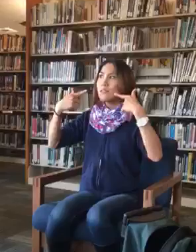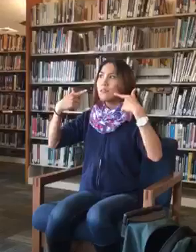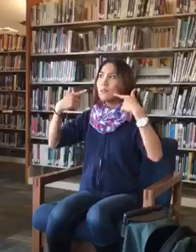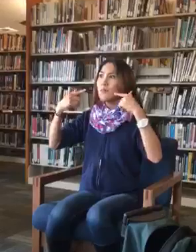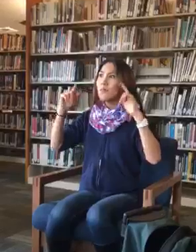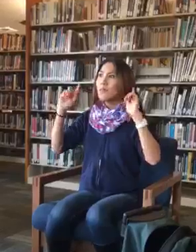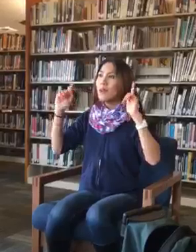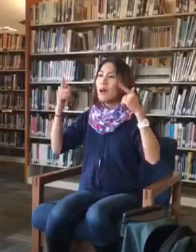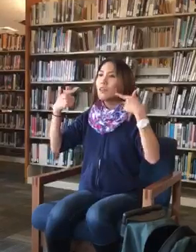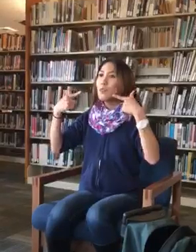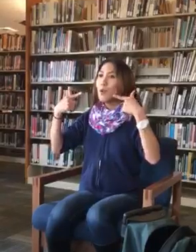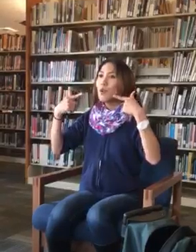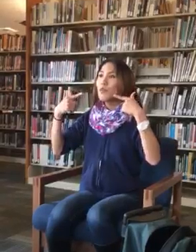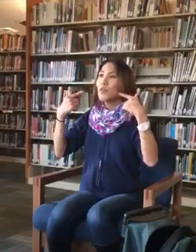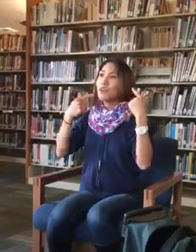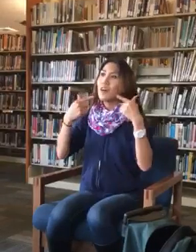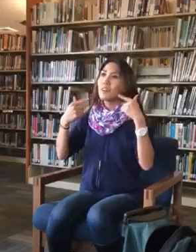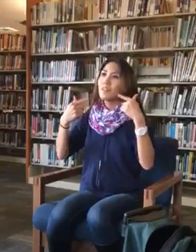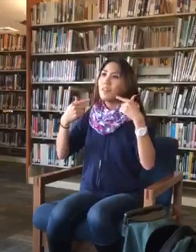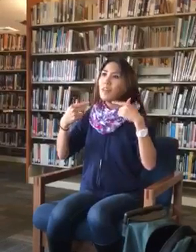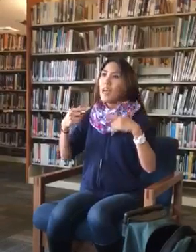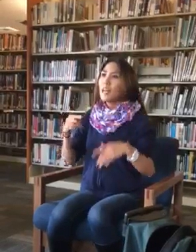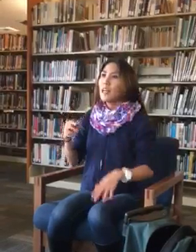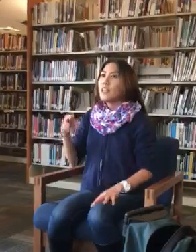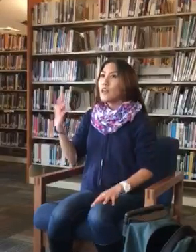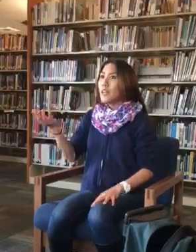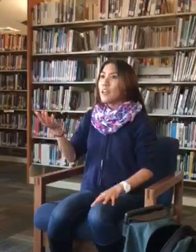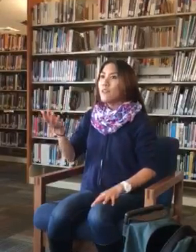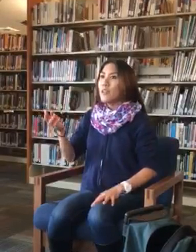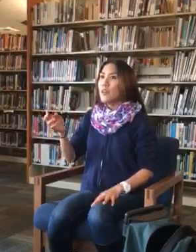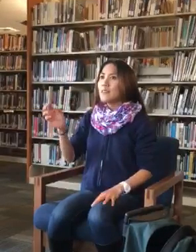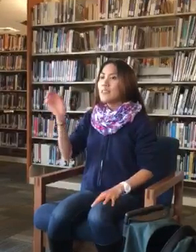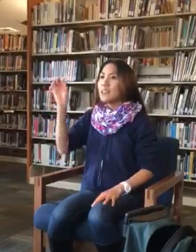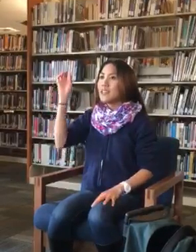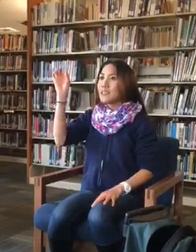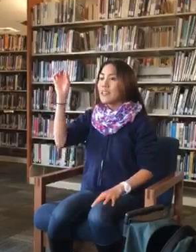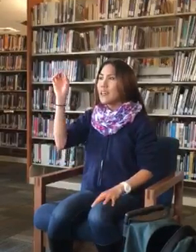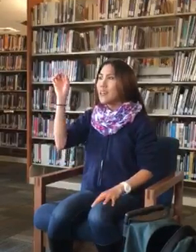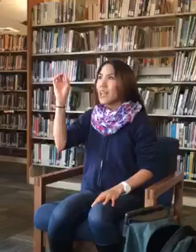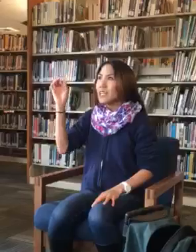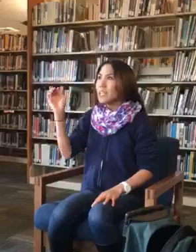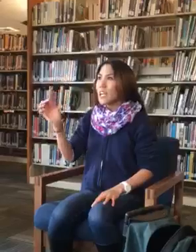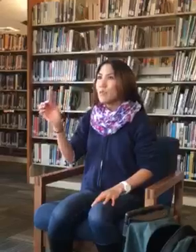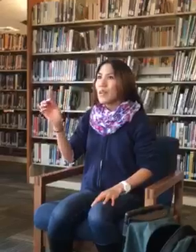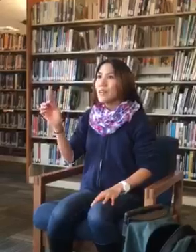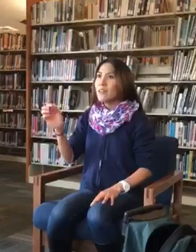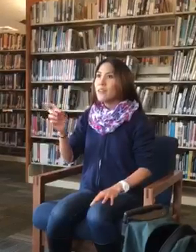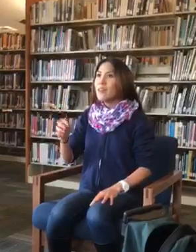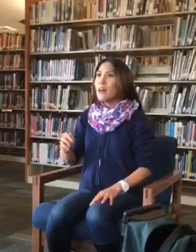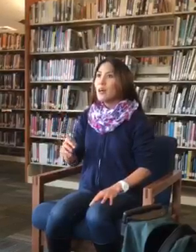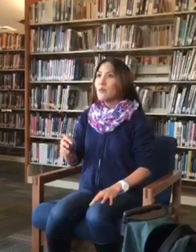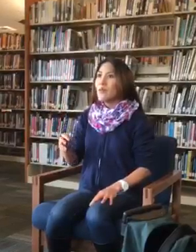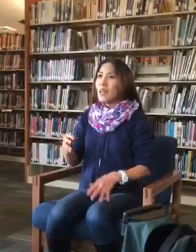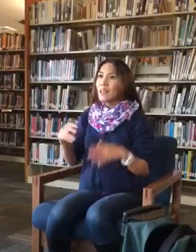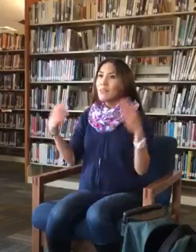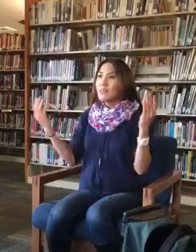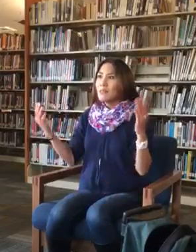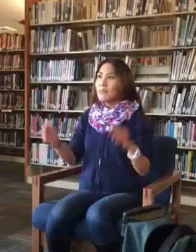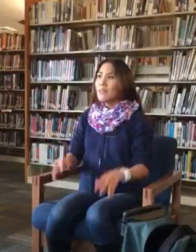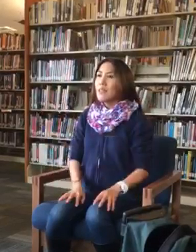hypoglossal, so motor for your tongue. And then in the ATI video it said you could say the light, tight, dynamite, and